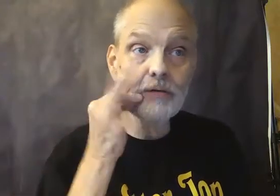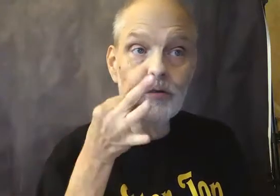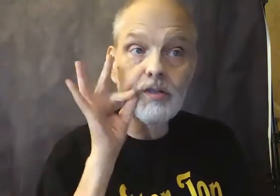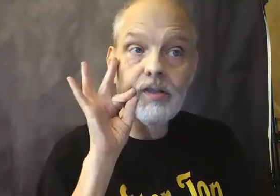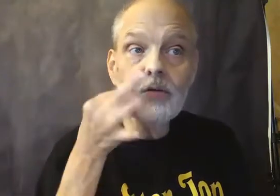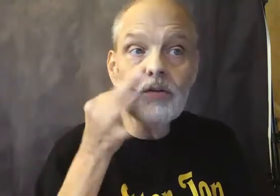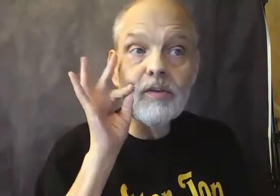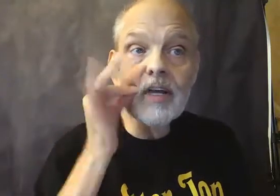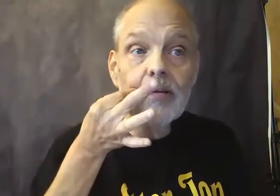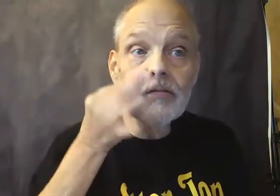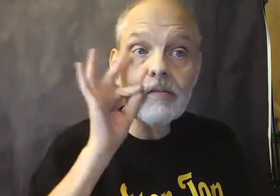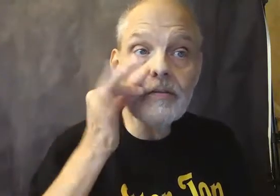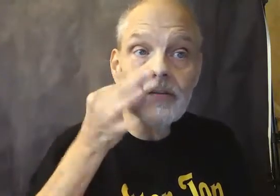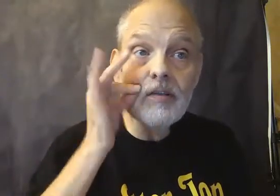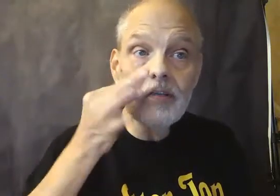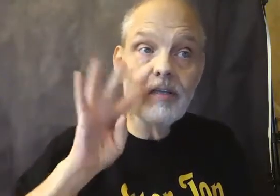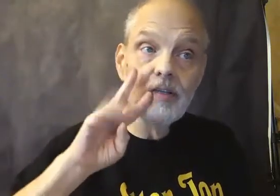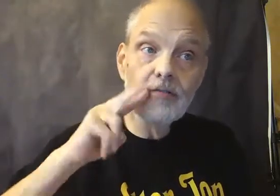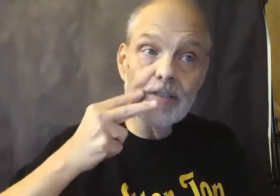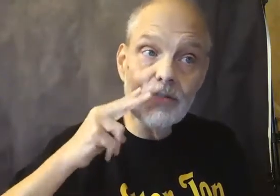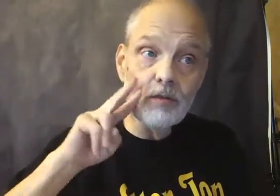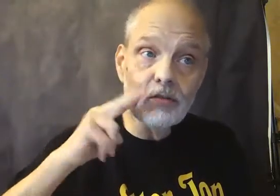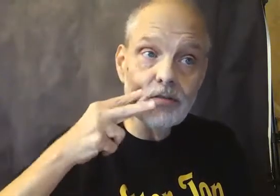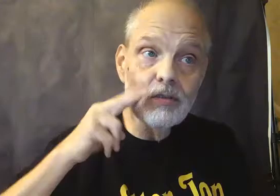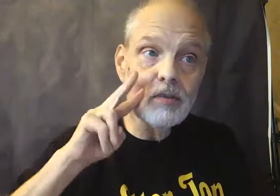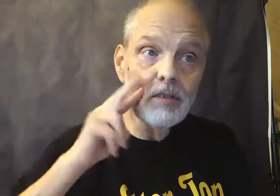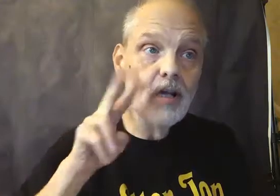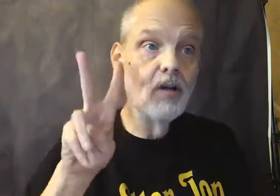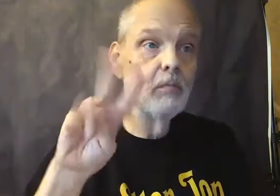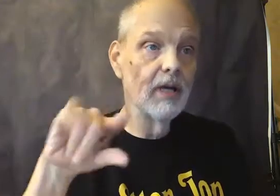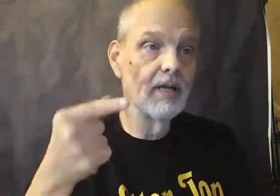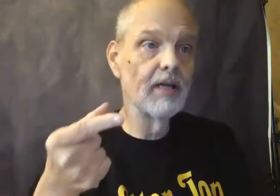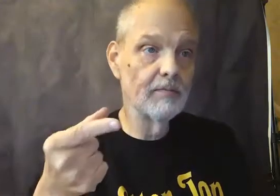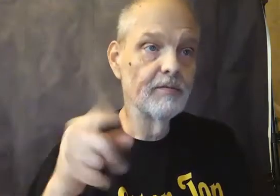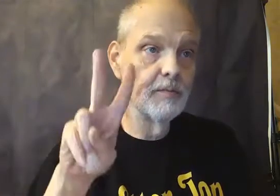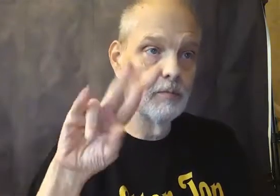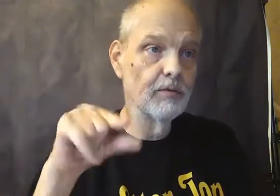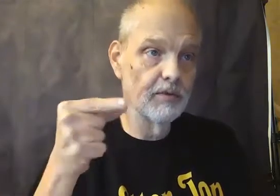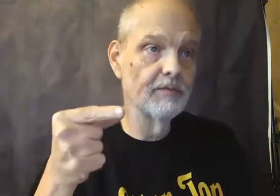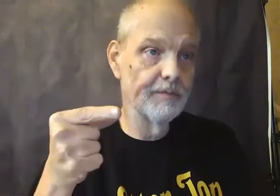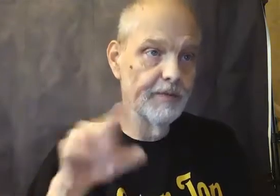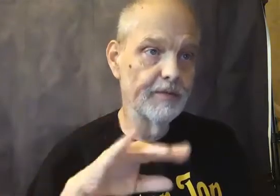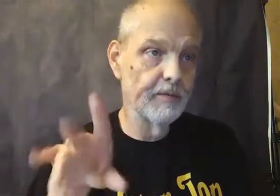Fruit with an F. Vegetable. But a lot of times people just spell